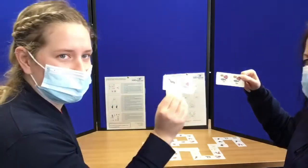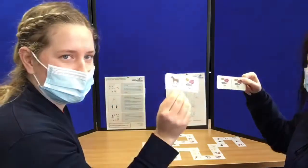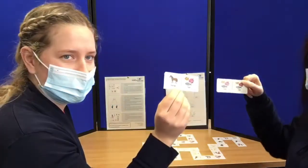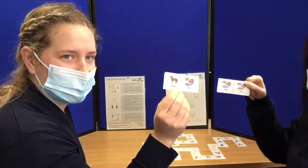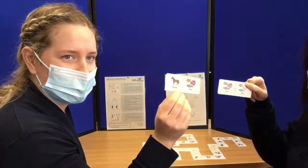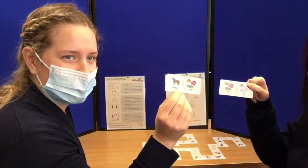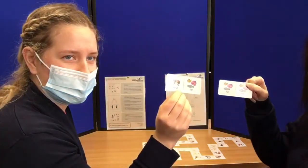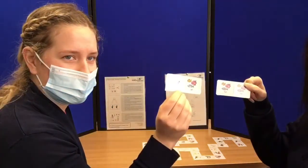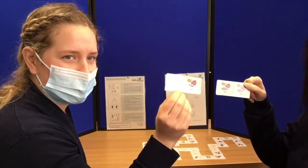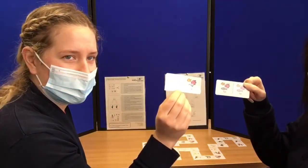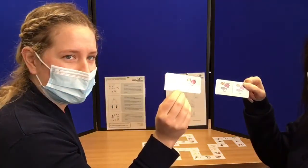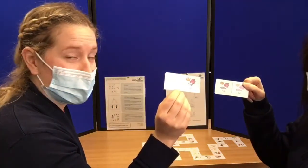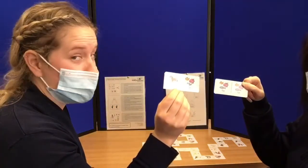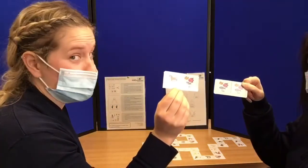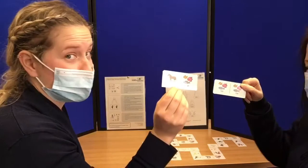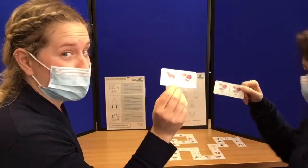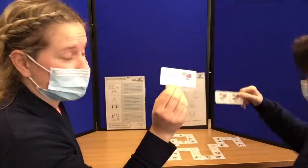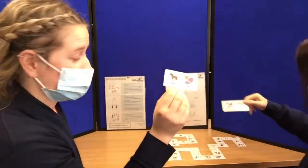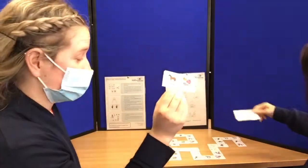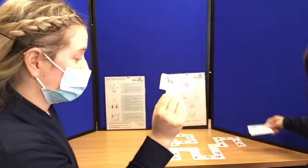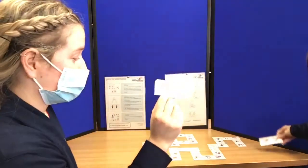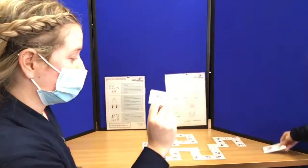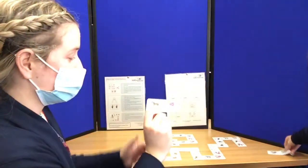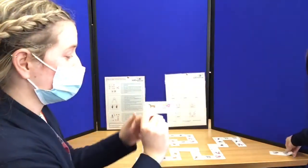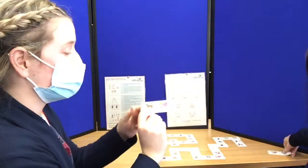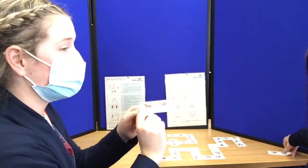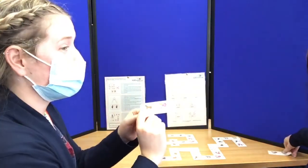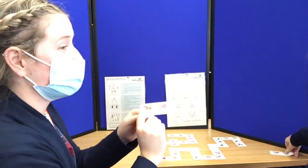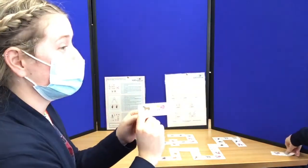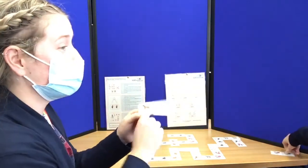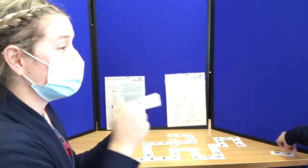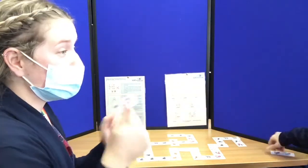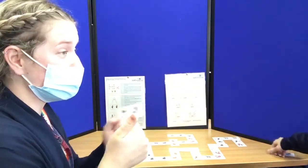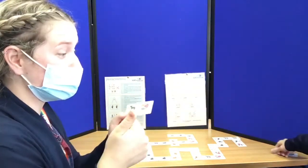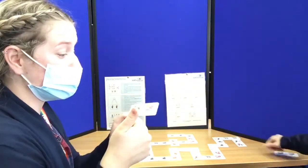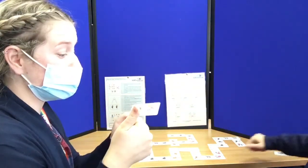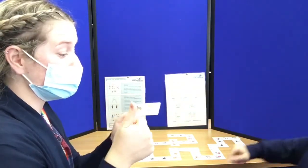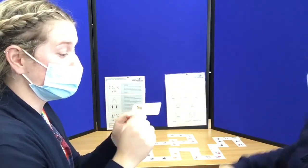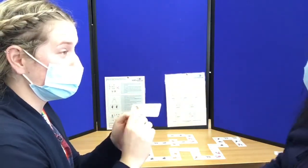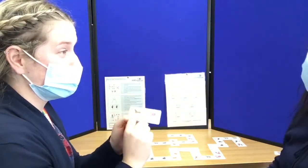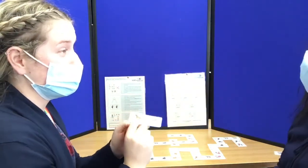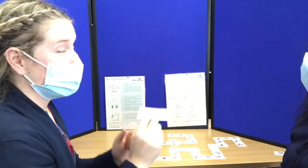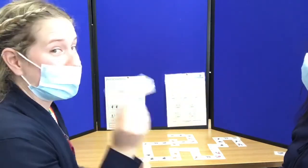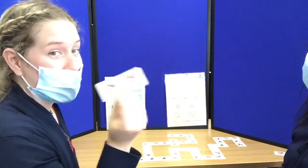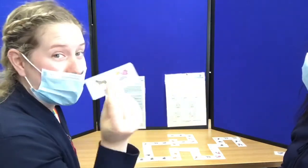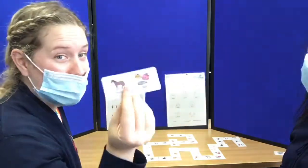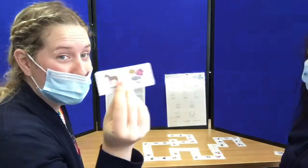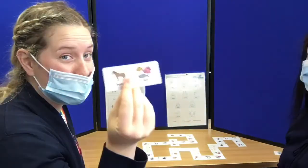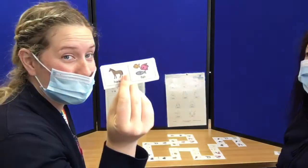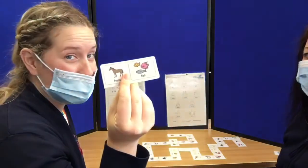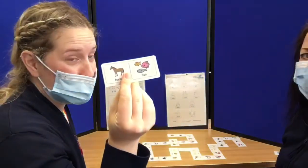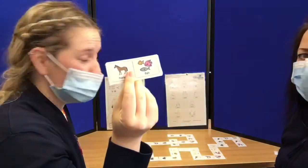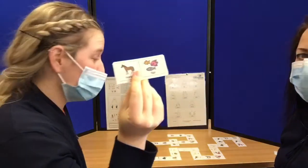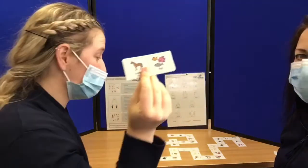you're first. I'm first. So luckily, I have the domino I